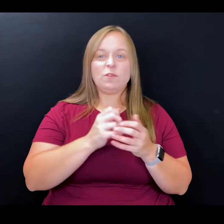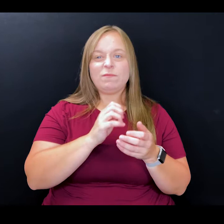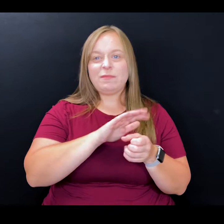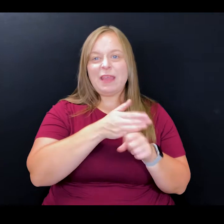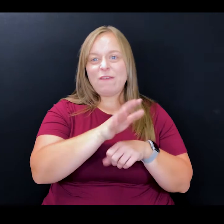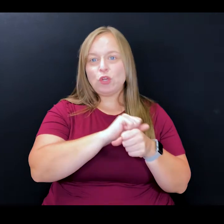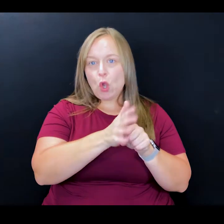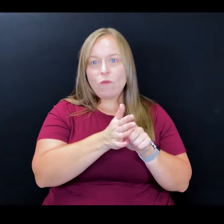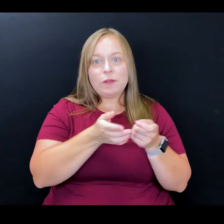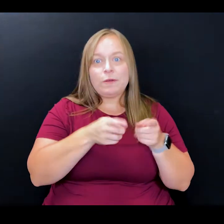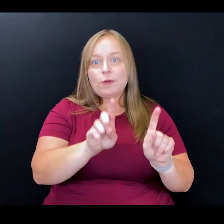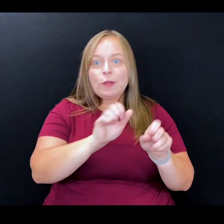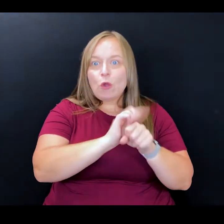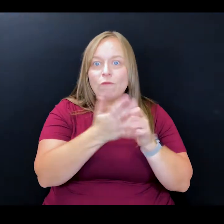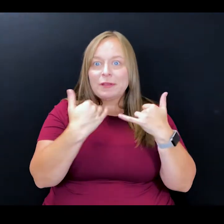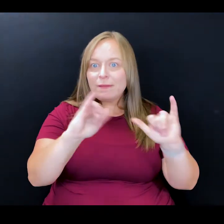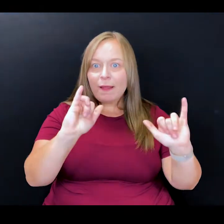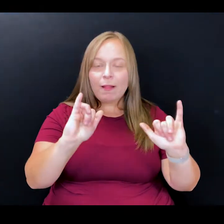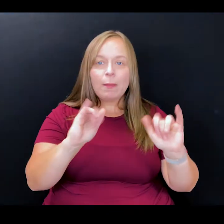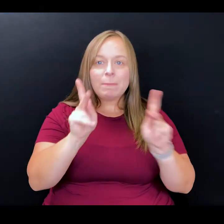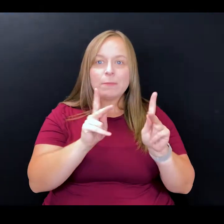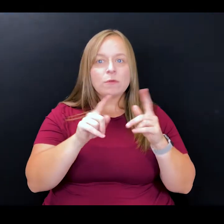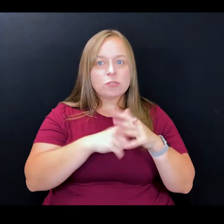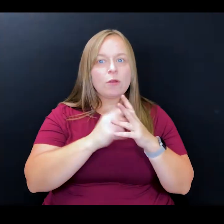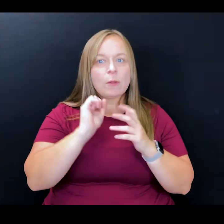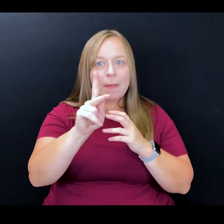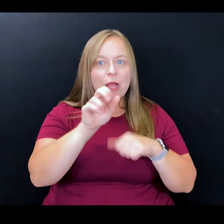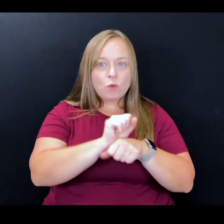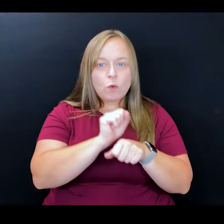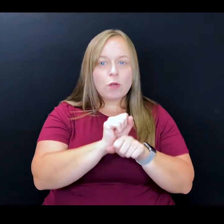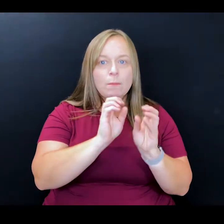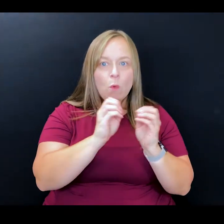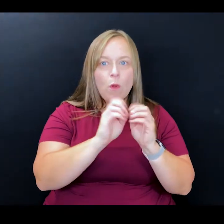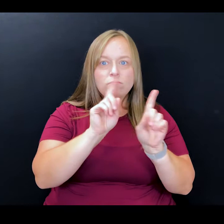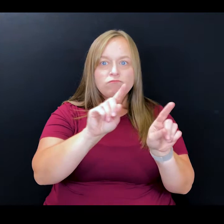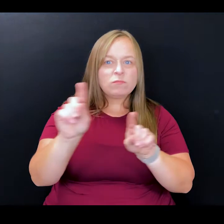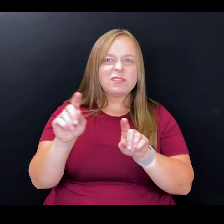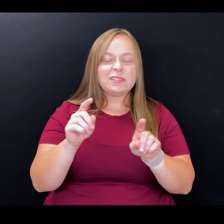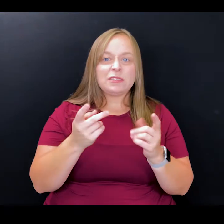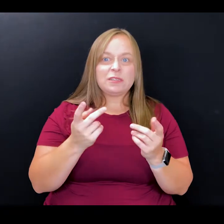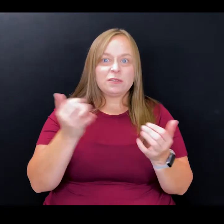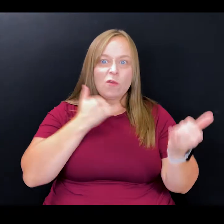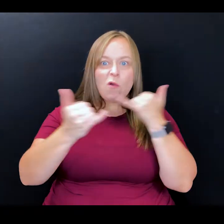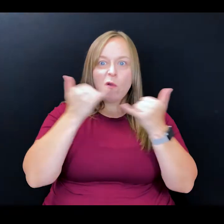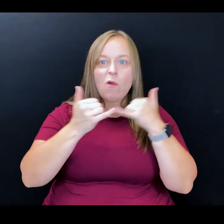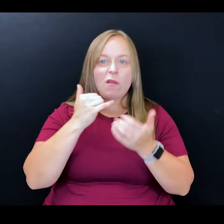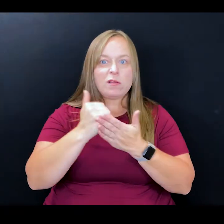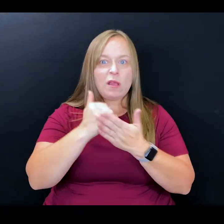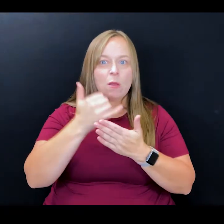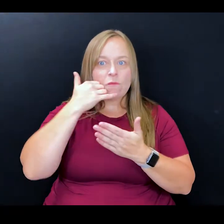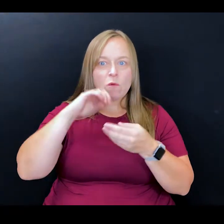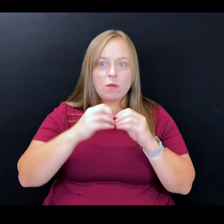after COVID, right, or we're in COVID, but people are starting to get back to work. We're fielding calls on